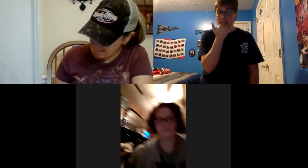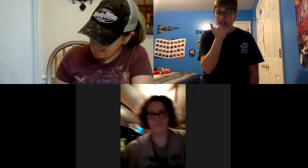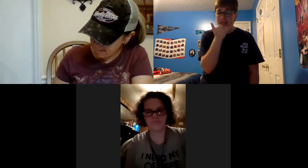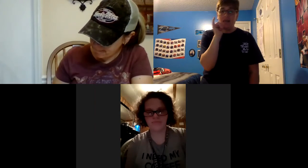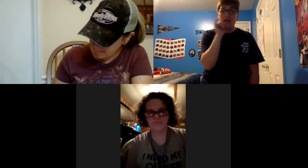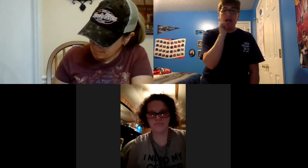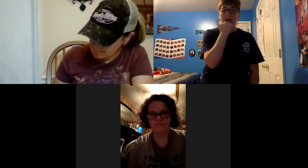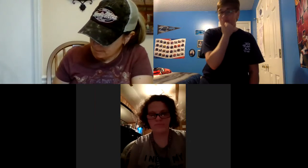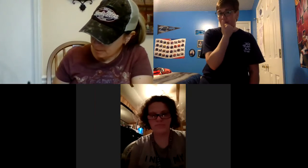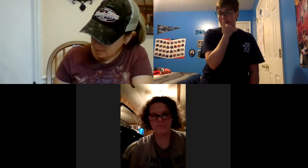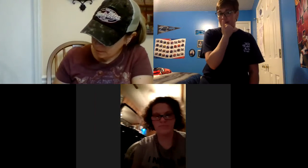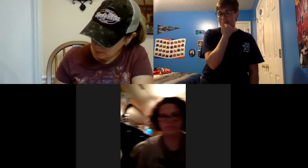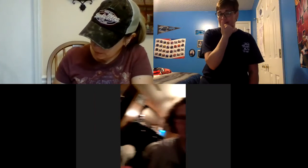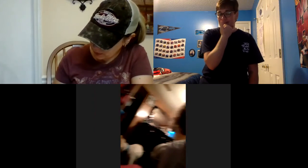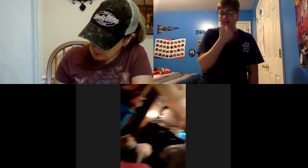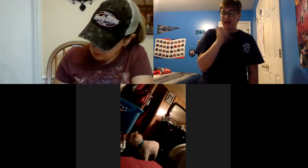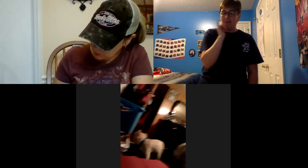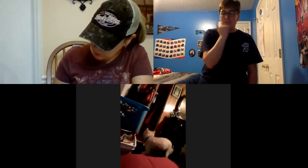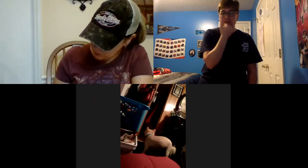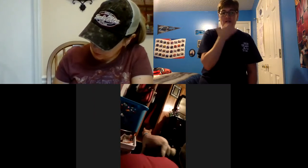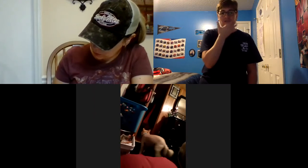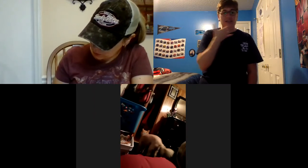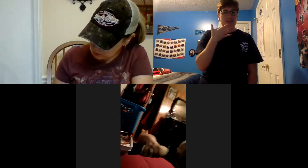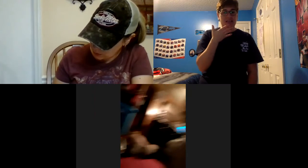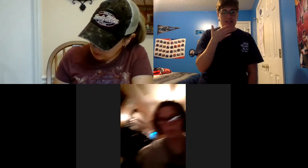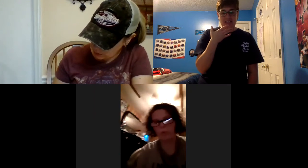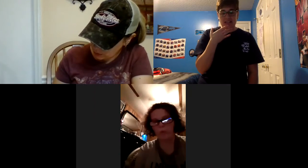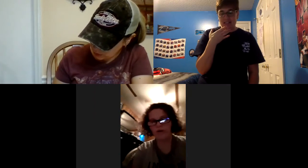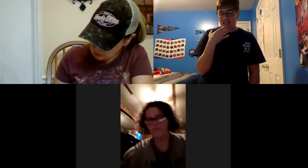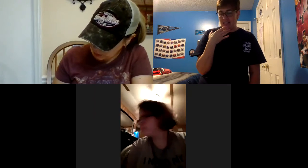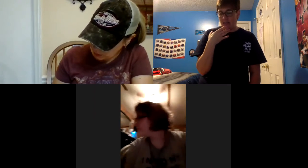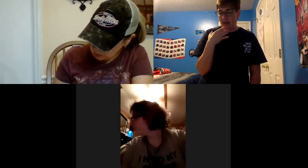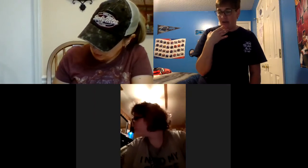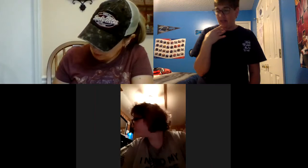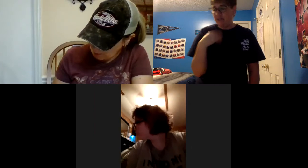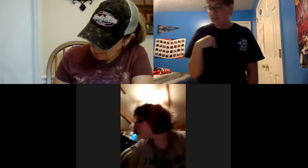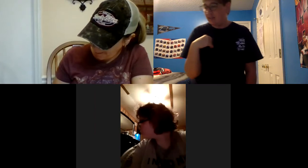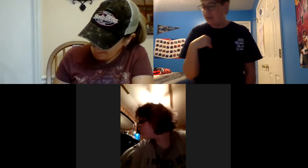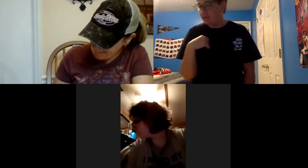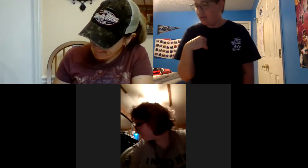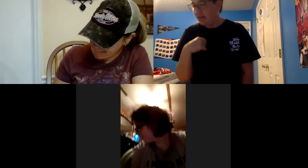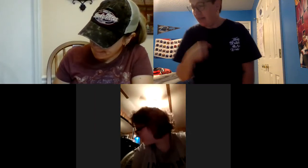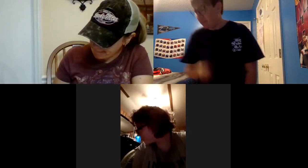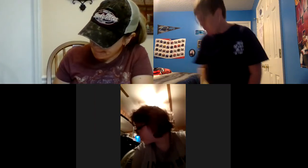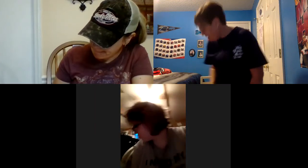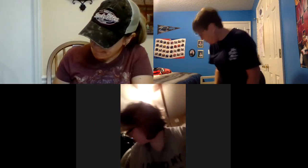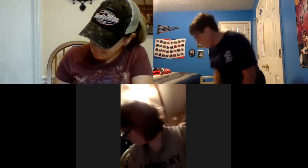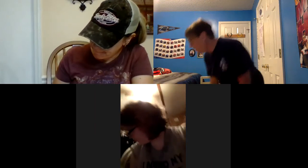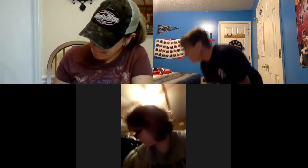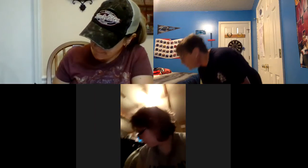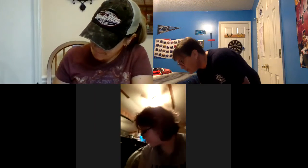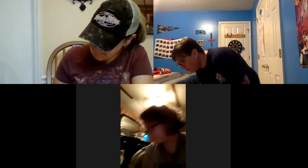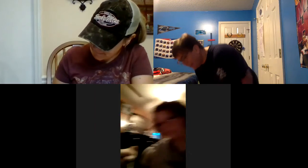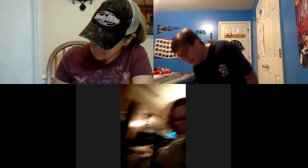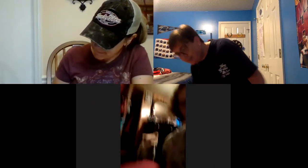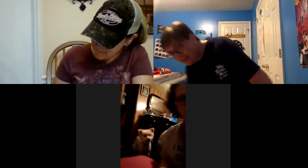a mistake, and I regret it. So it's all right there in that same area. So I can't believe we got through all